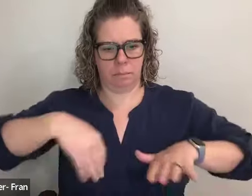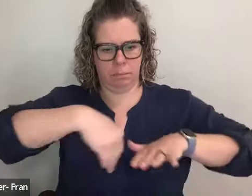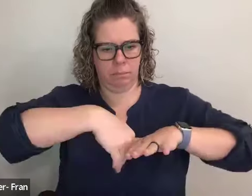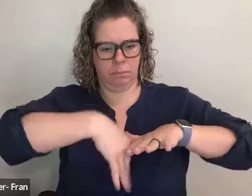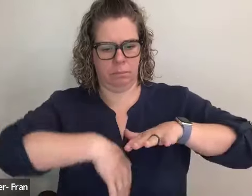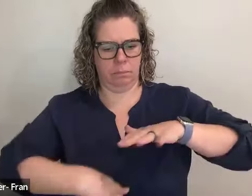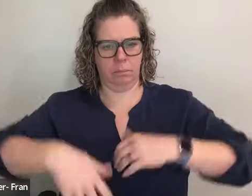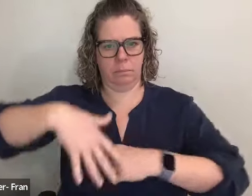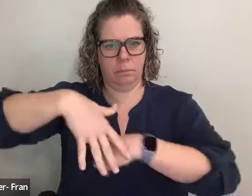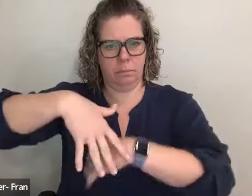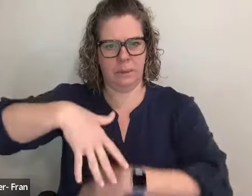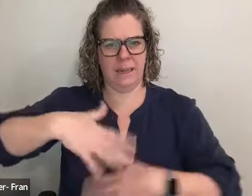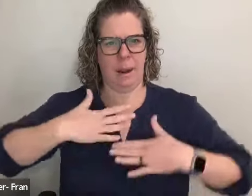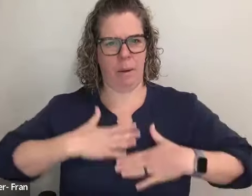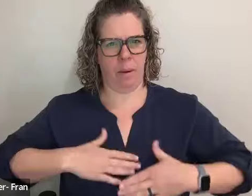trunk.